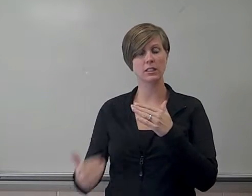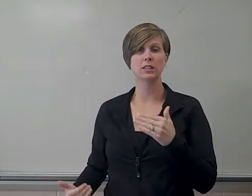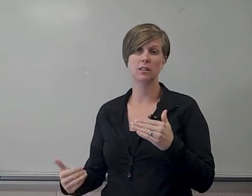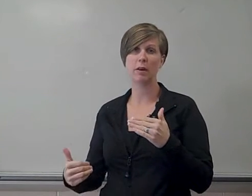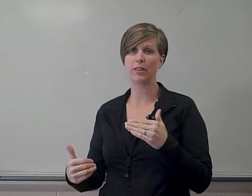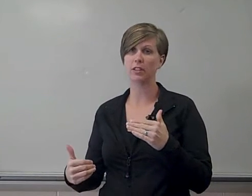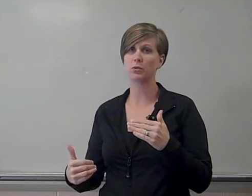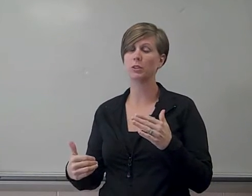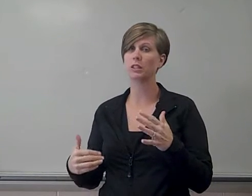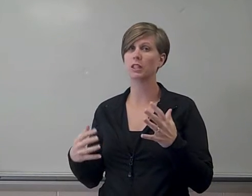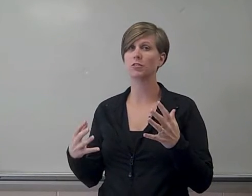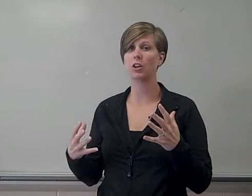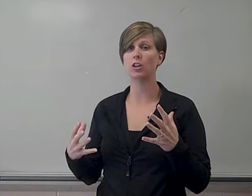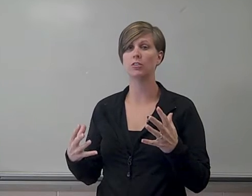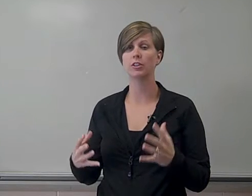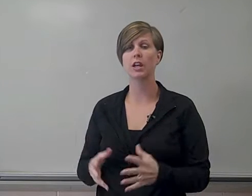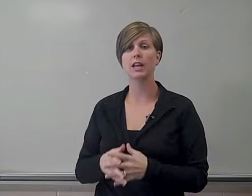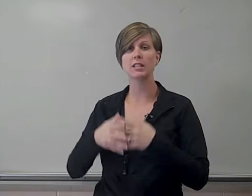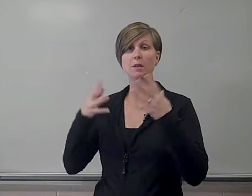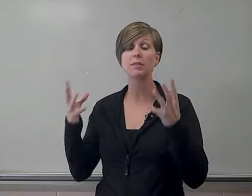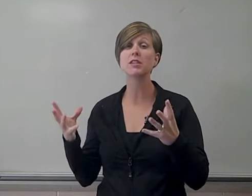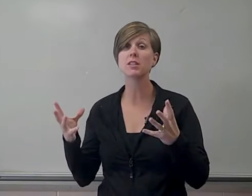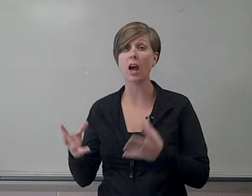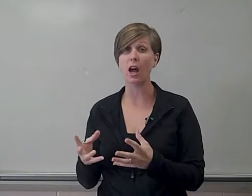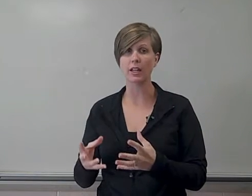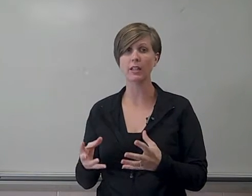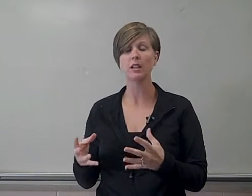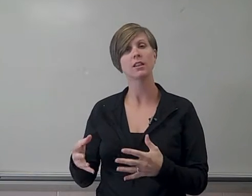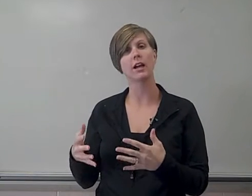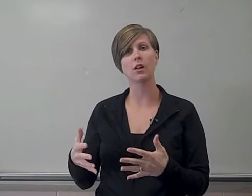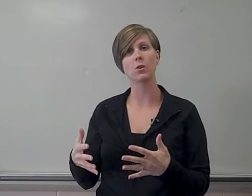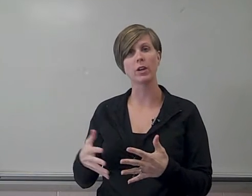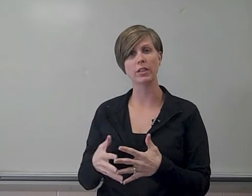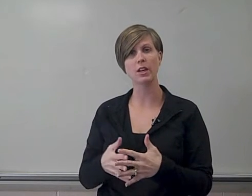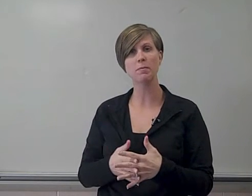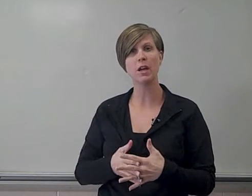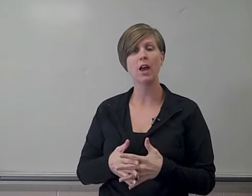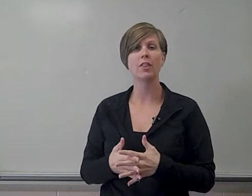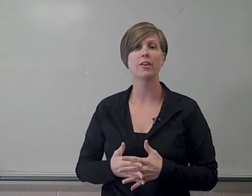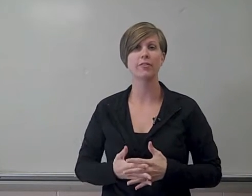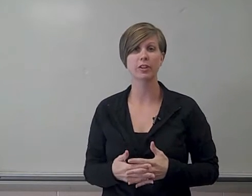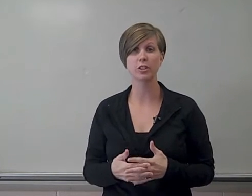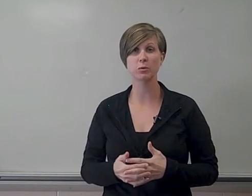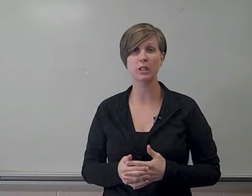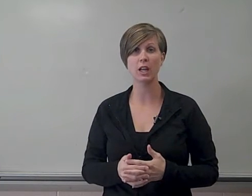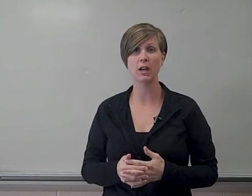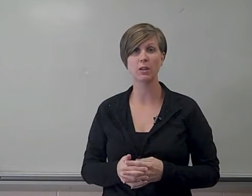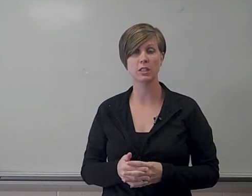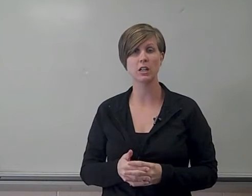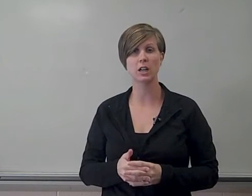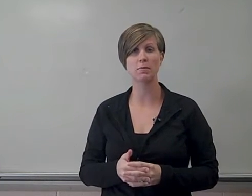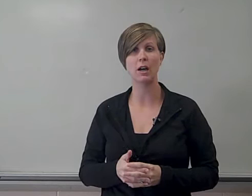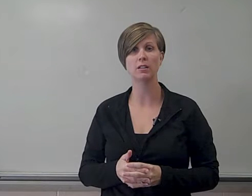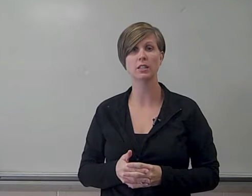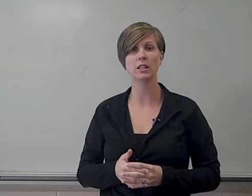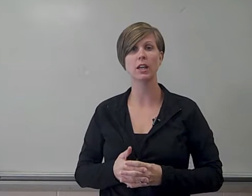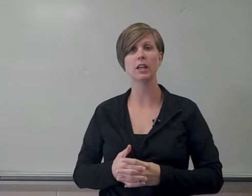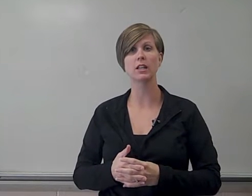next methods really involve a type of sign that go with them. The first one I want to talk about